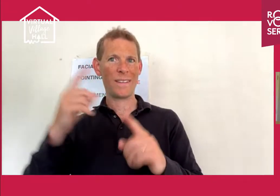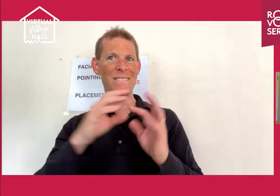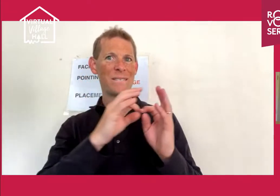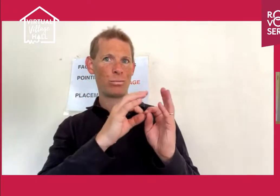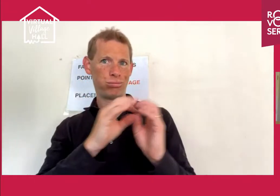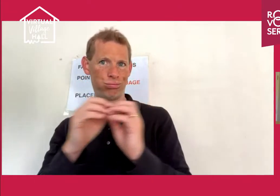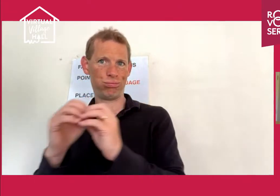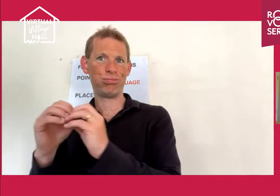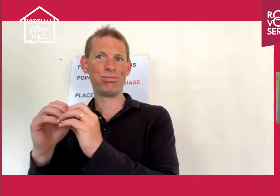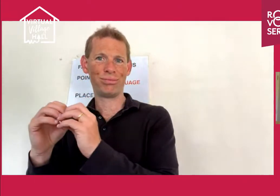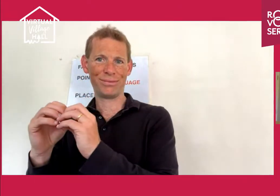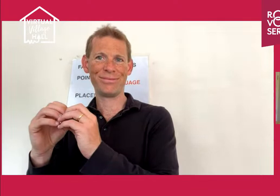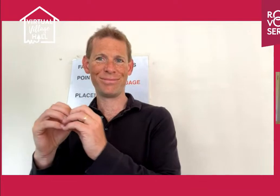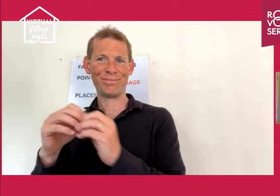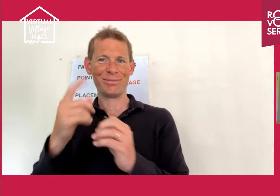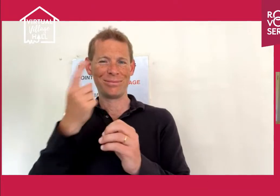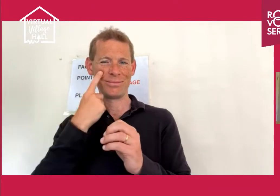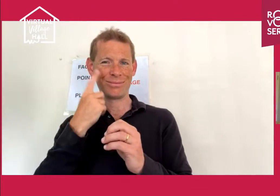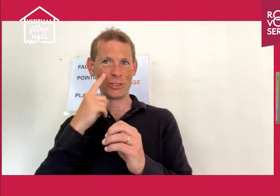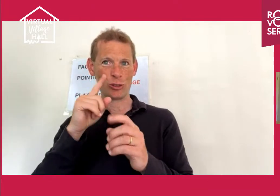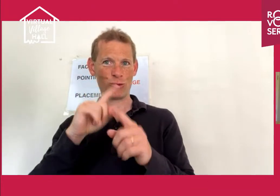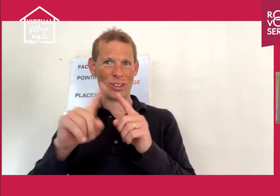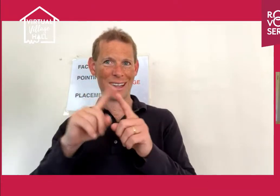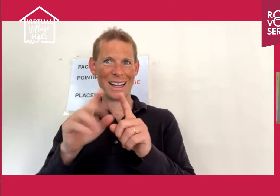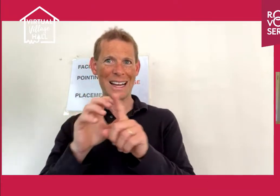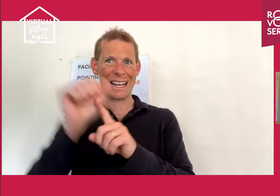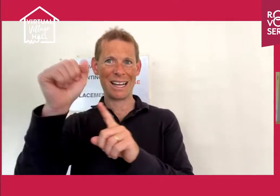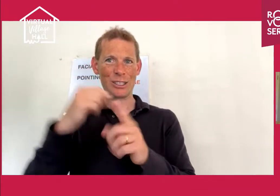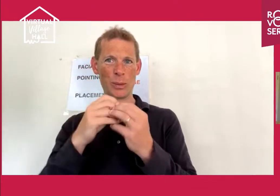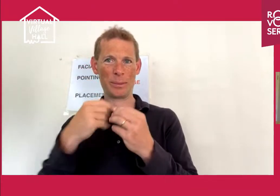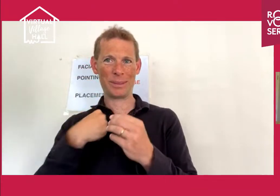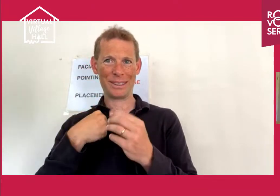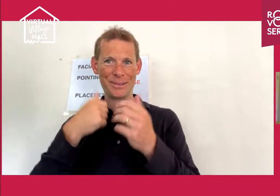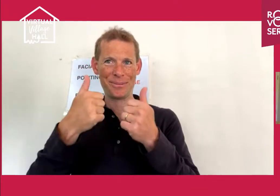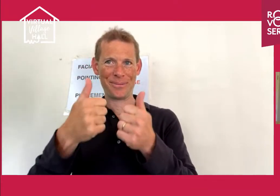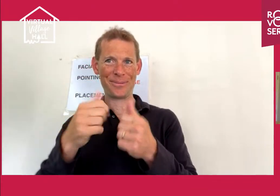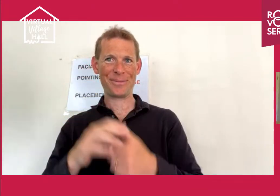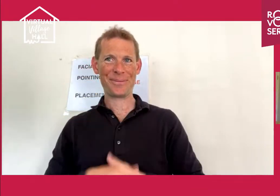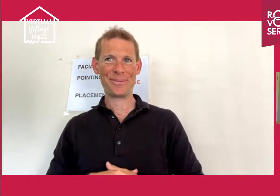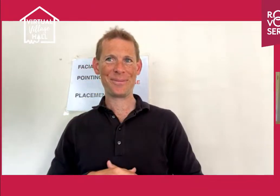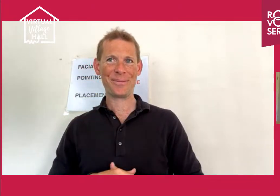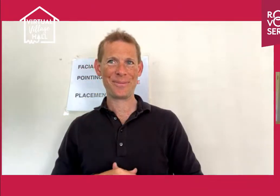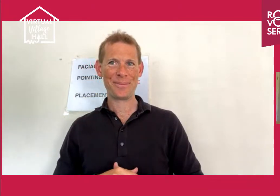Now, this time I'm going to fingerspell the alphabet really quickly, again with no voiceover. See if you can keep up with me.